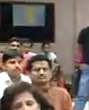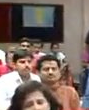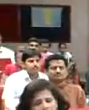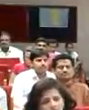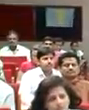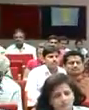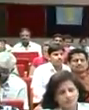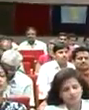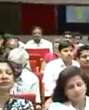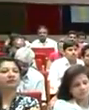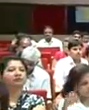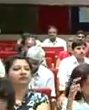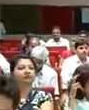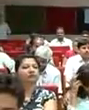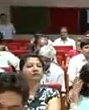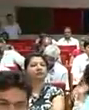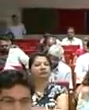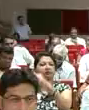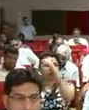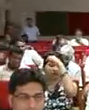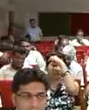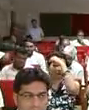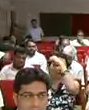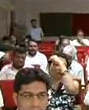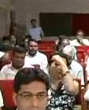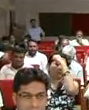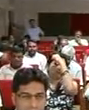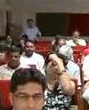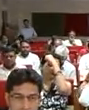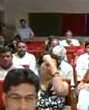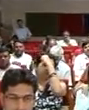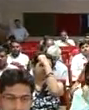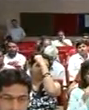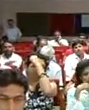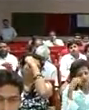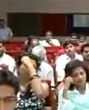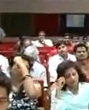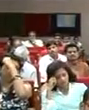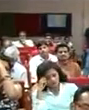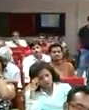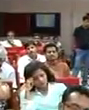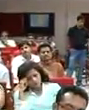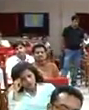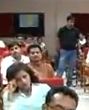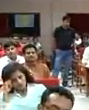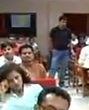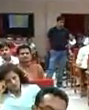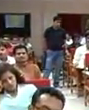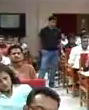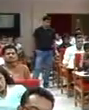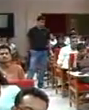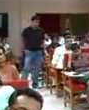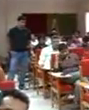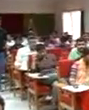coexistent. As the rights-based policy for people with disability improves, you